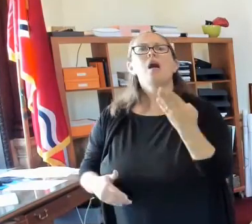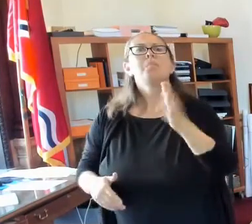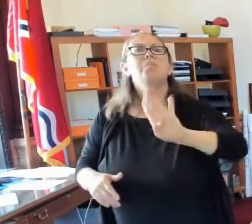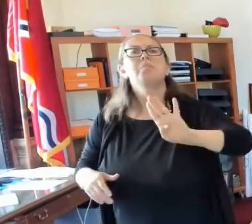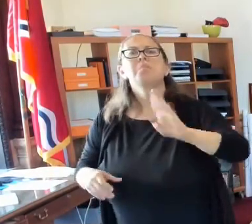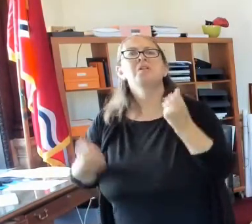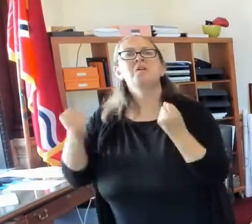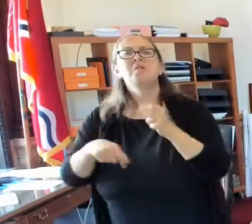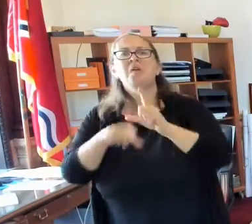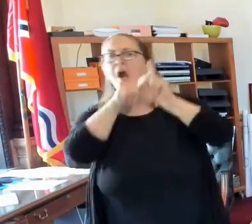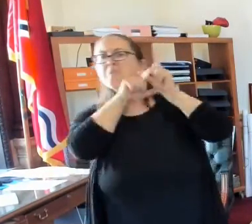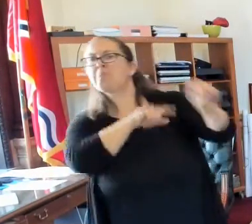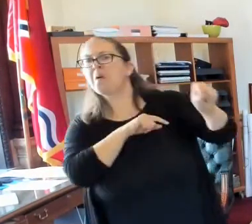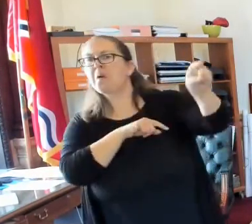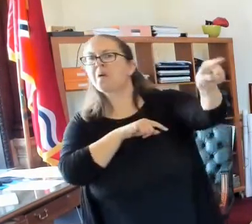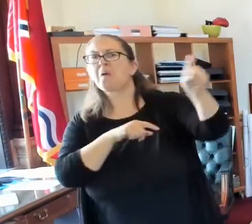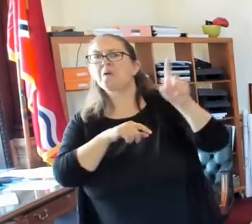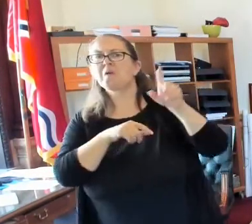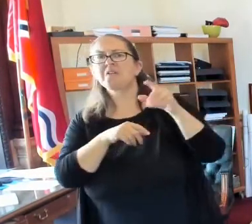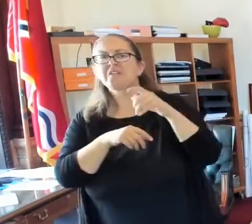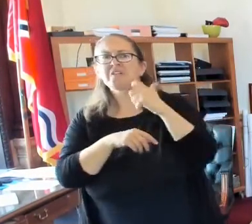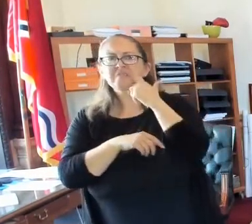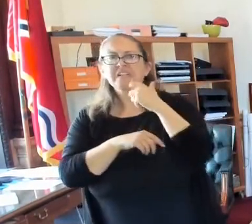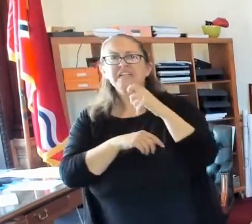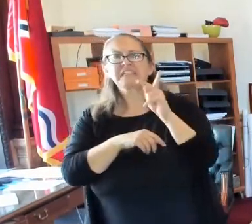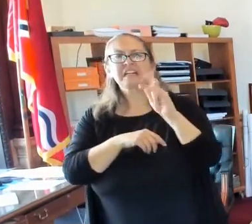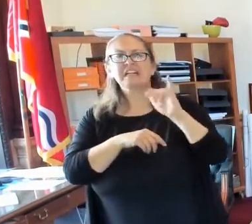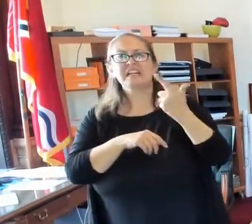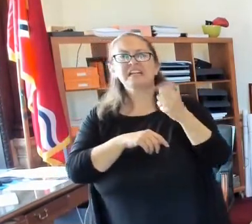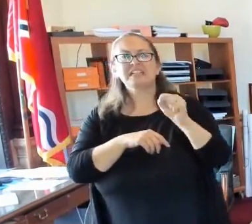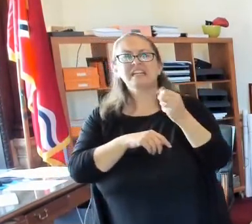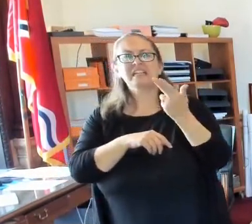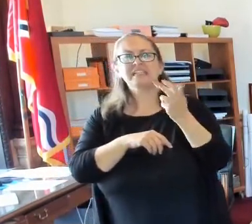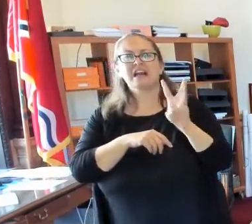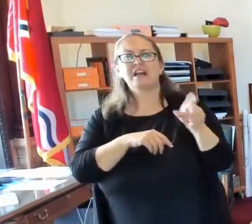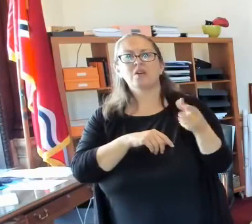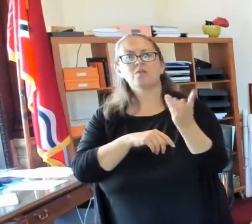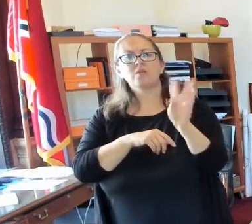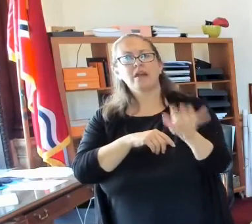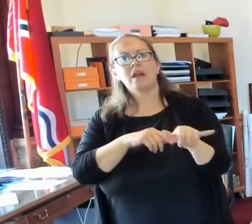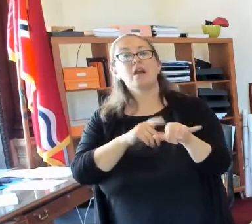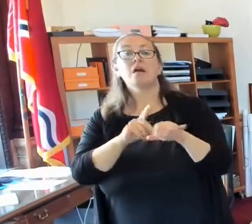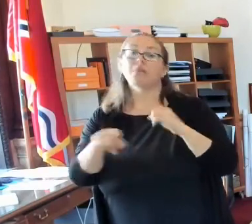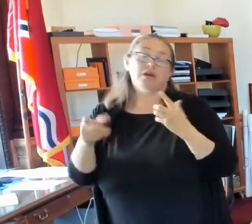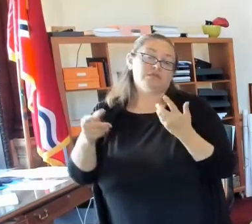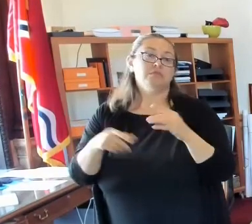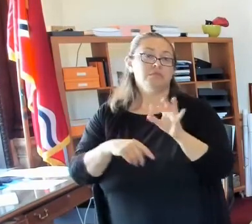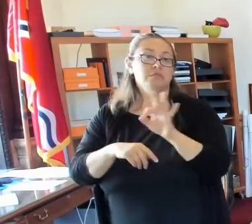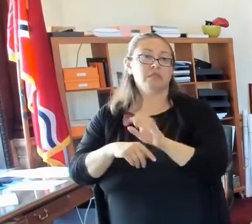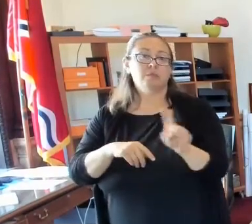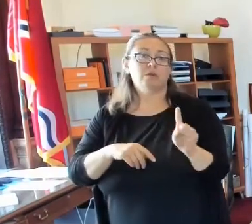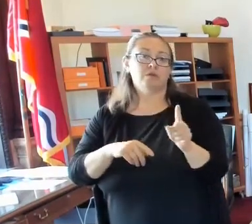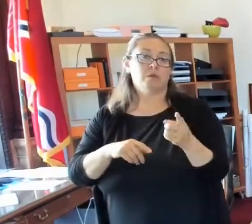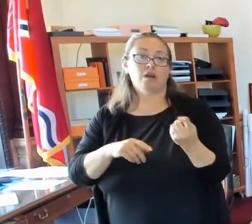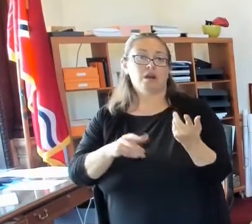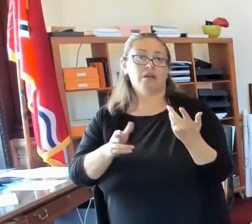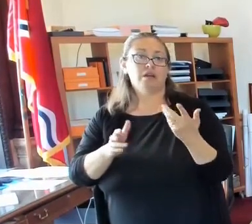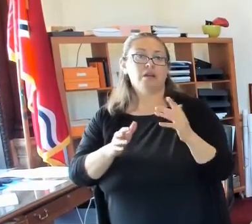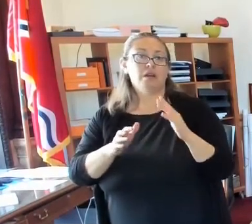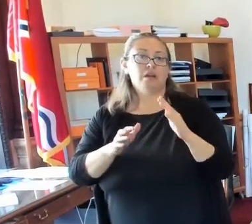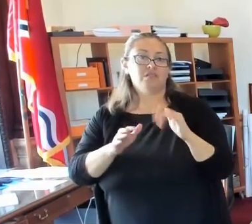went really fast down King's Highway. But 911 is really the way you have to report